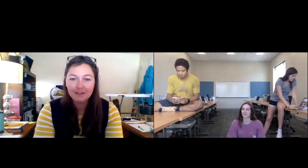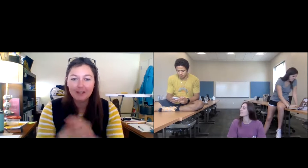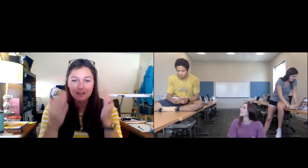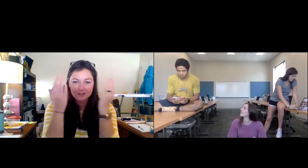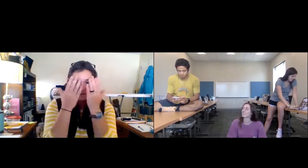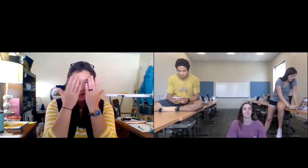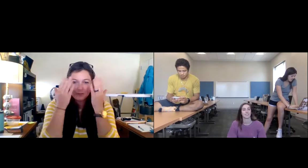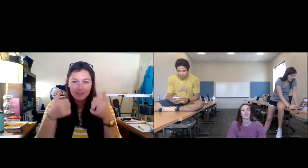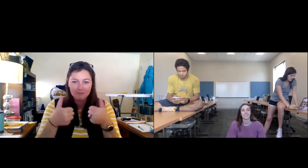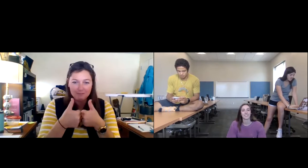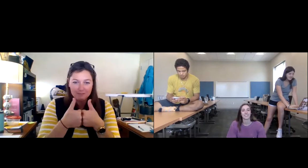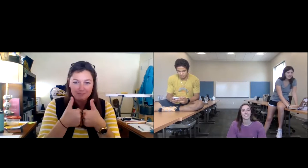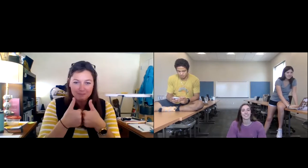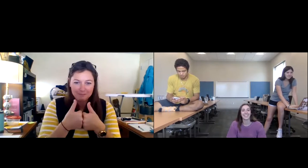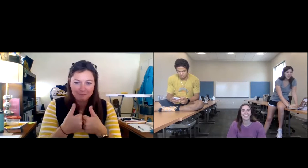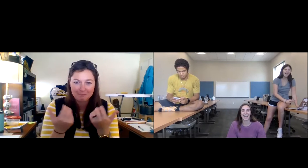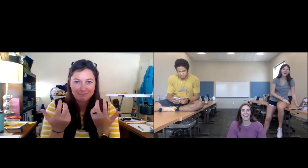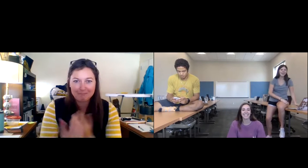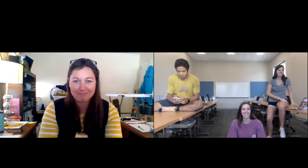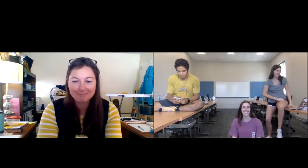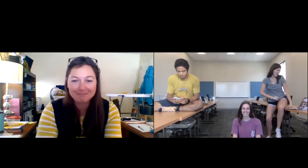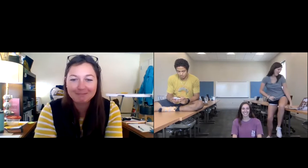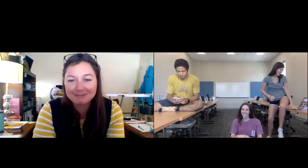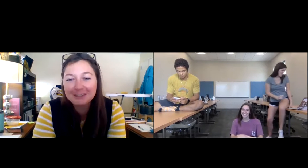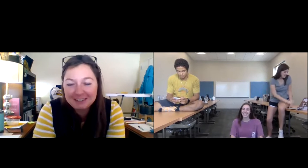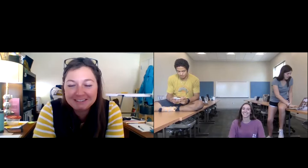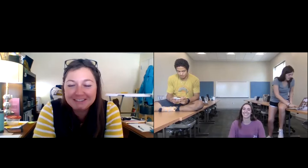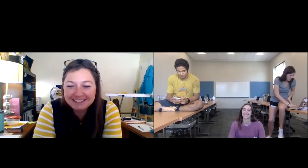like a Halloween game. Yeah. Great.